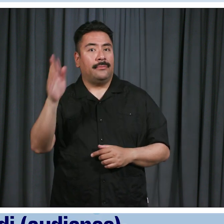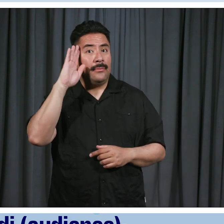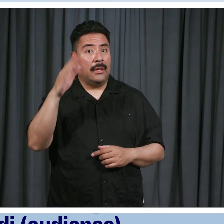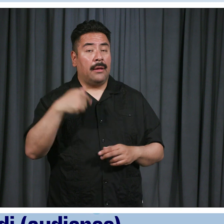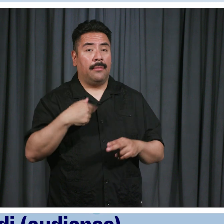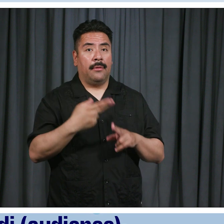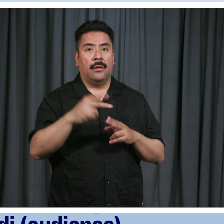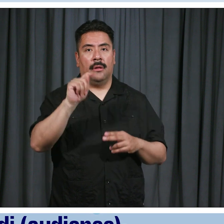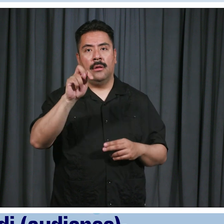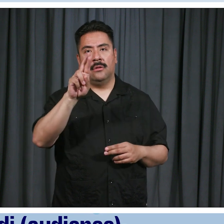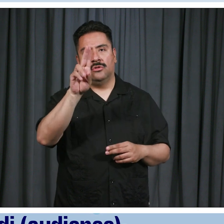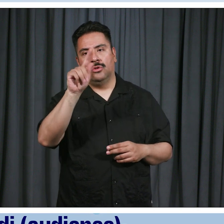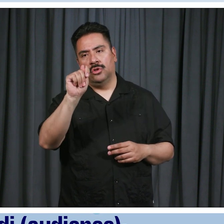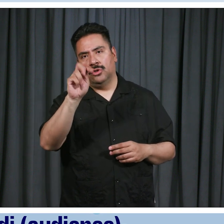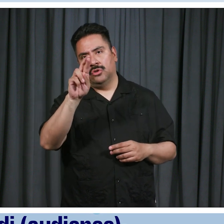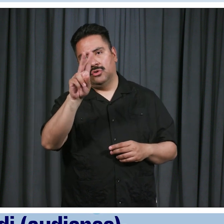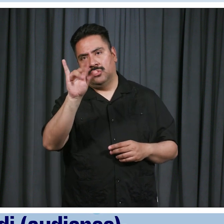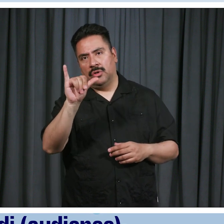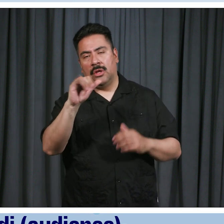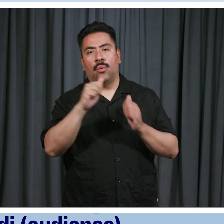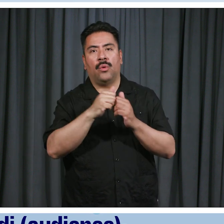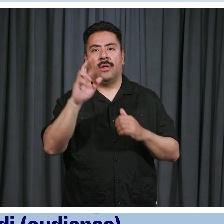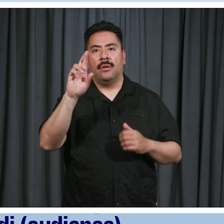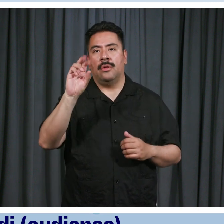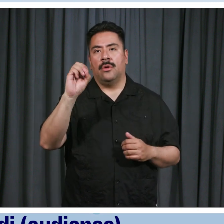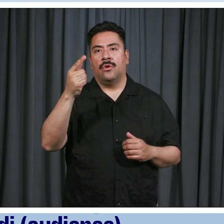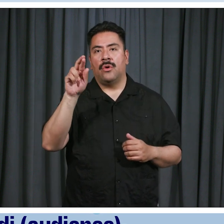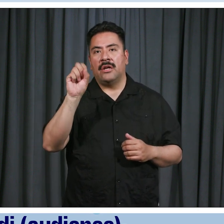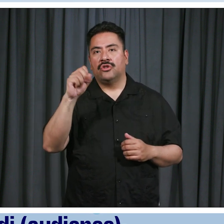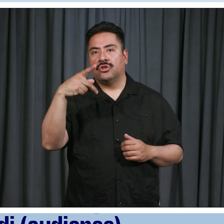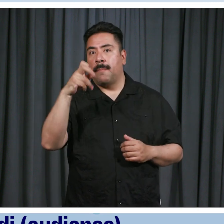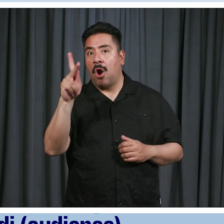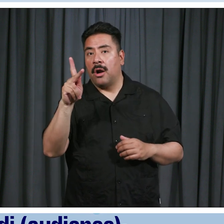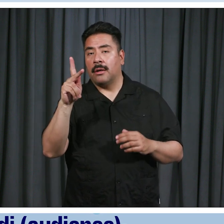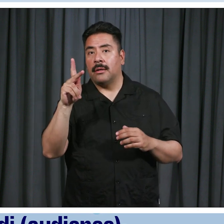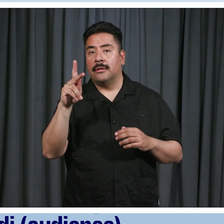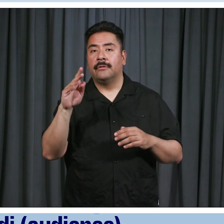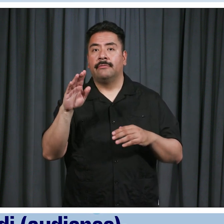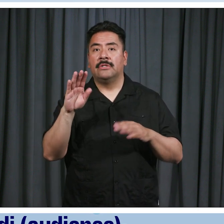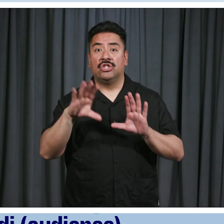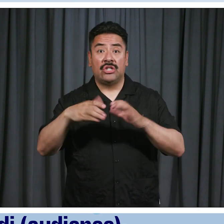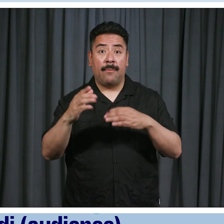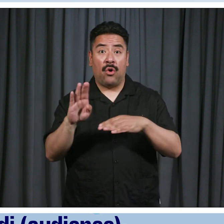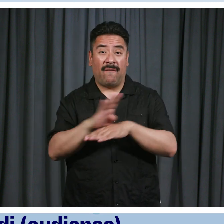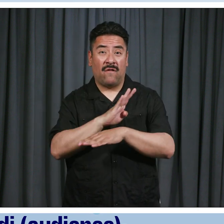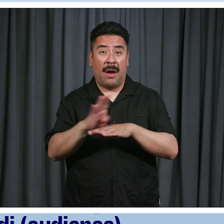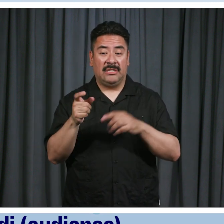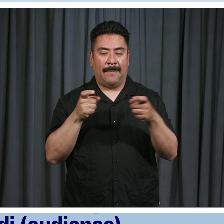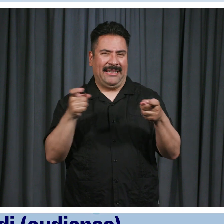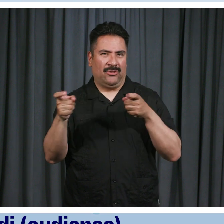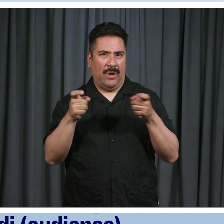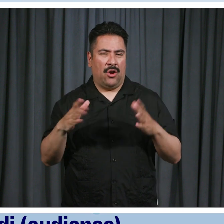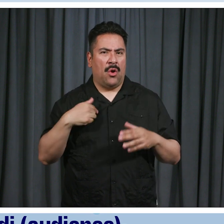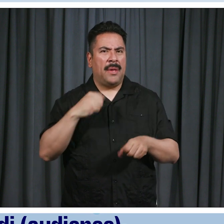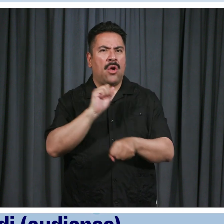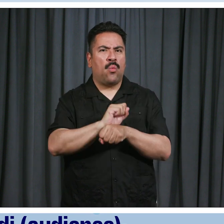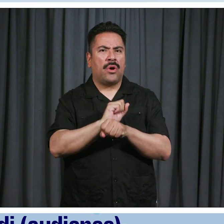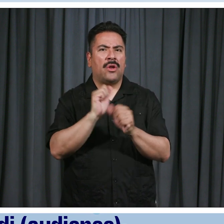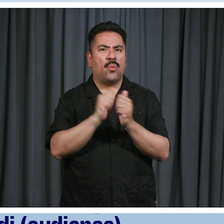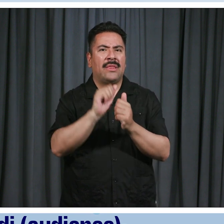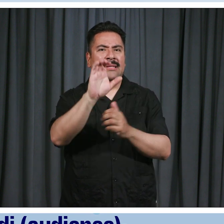is Trudy Leong, and I'm with the Rogers Park Chamber of Commerce, the administrator. We have been working with the